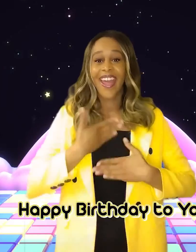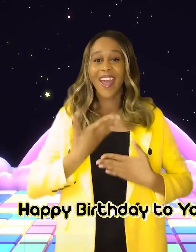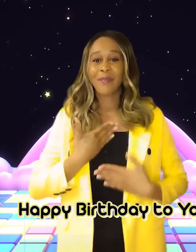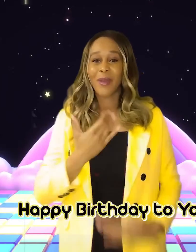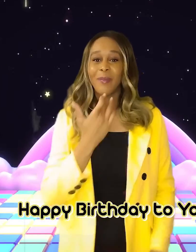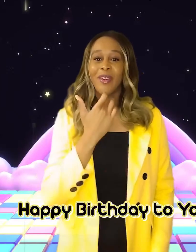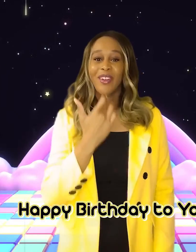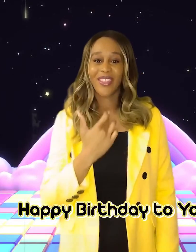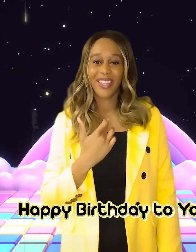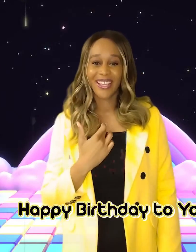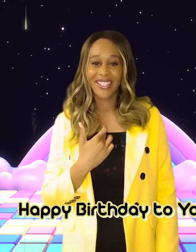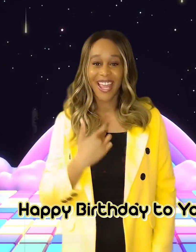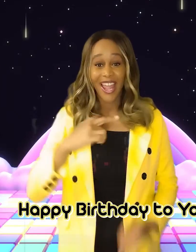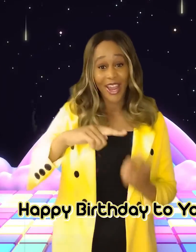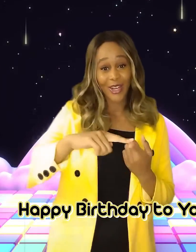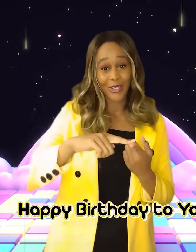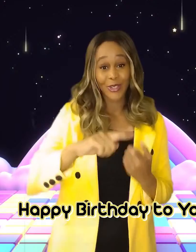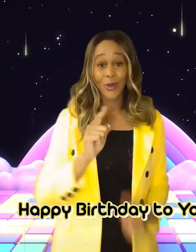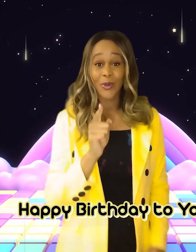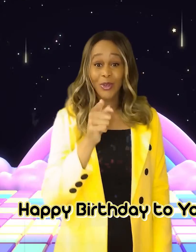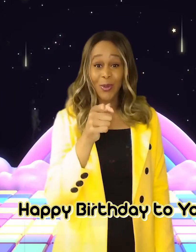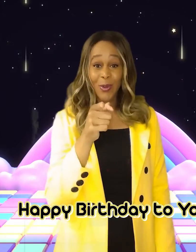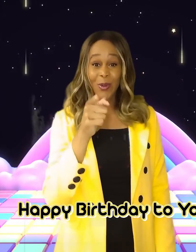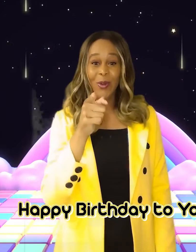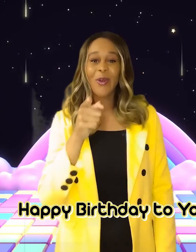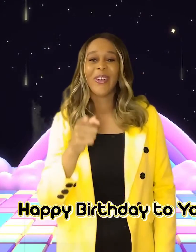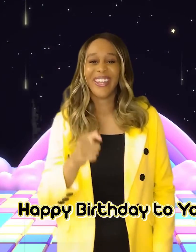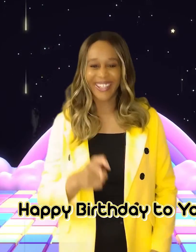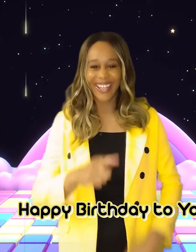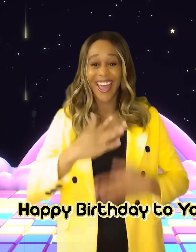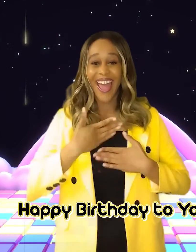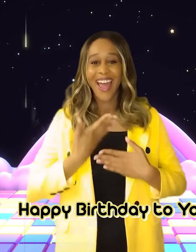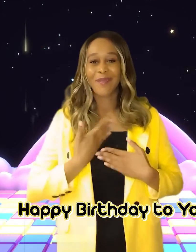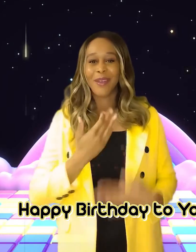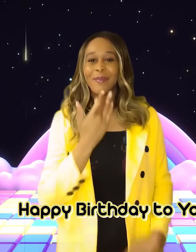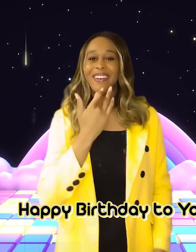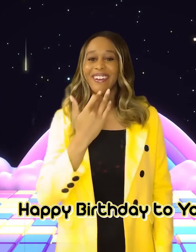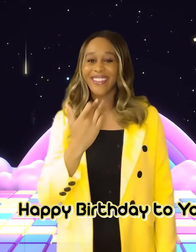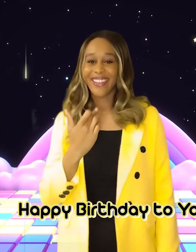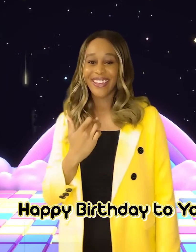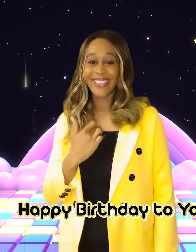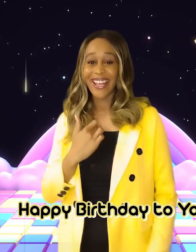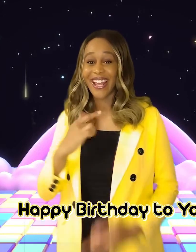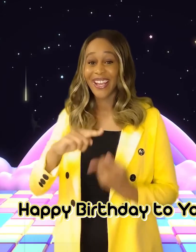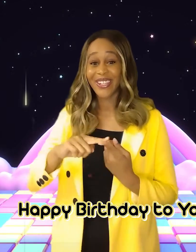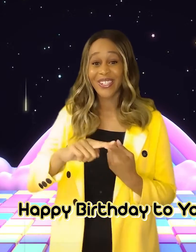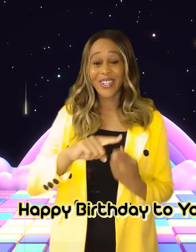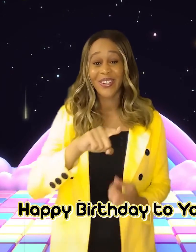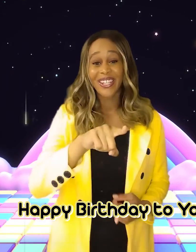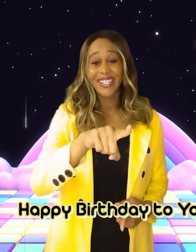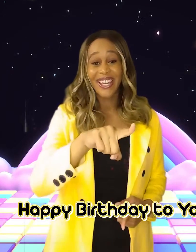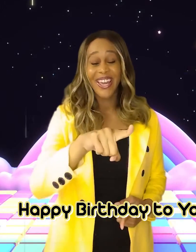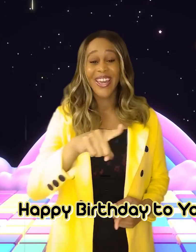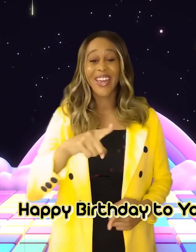Happy birthday to you! Happy birthday to